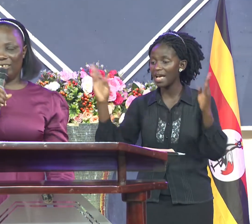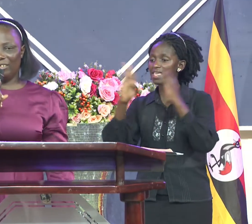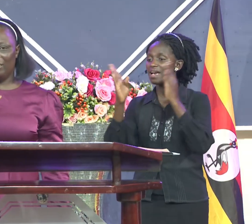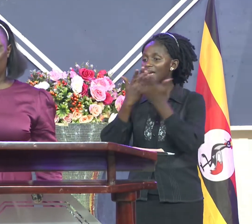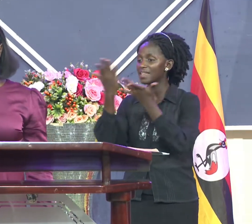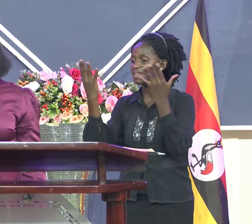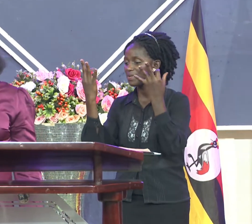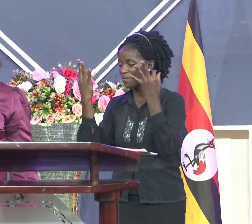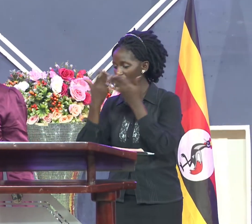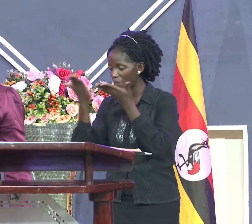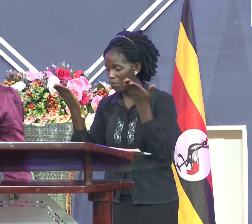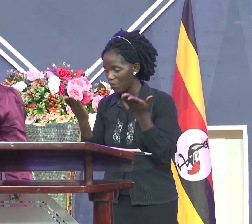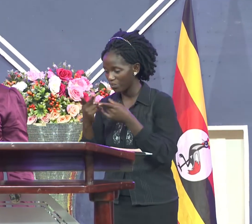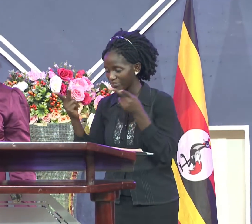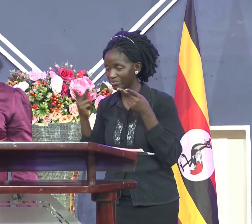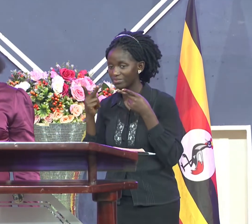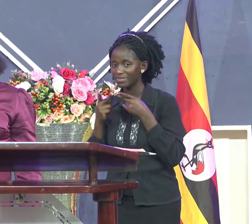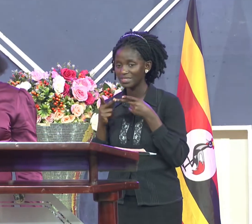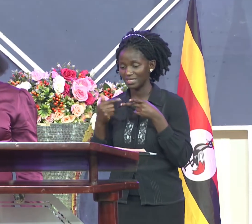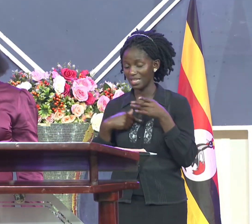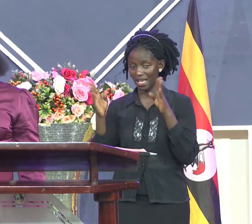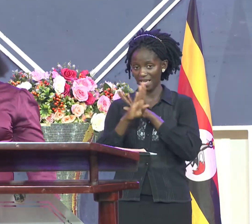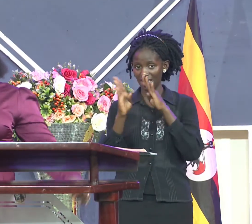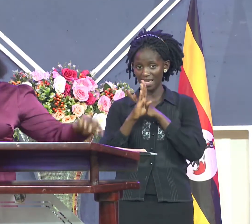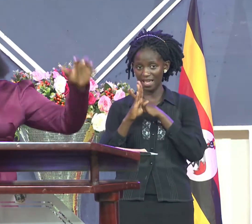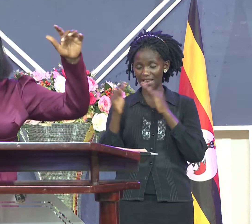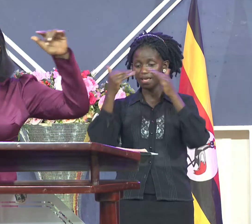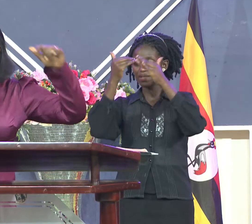The author says there is nothing he could